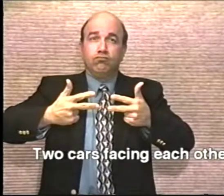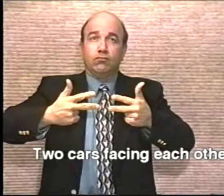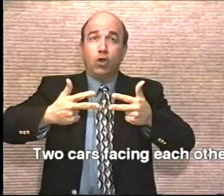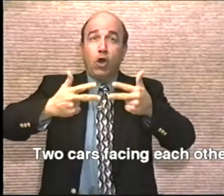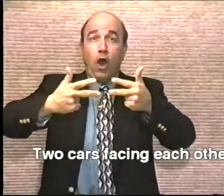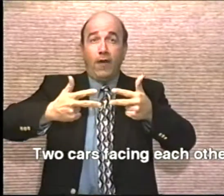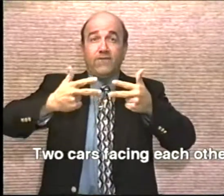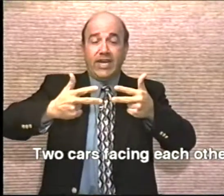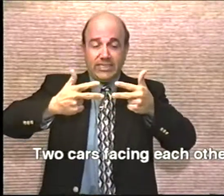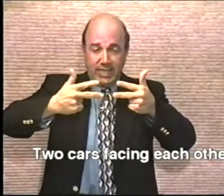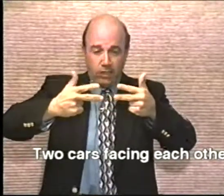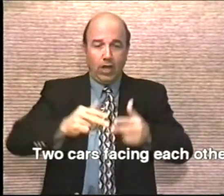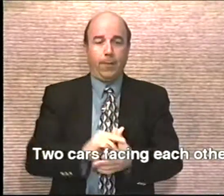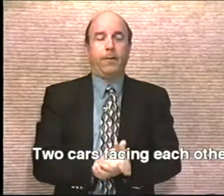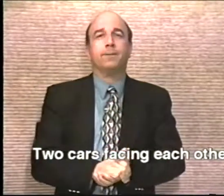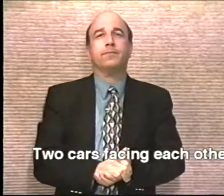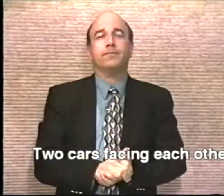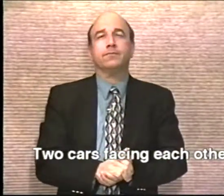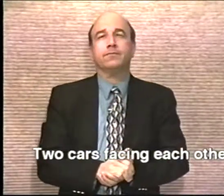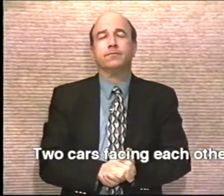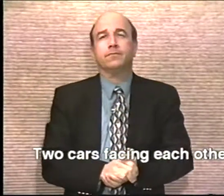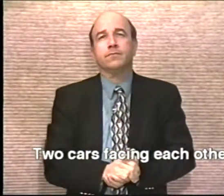2 cars facing each other.